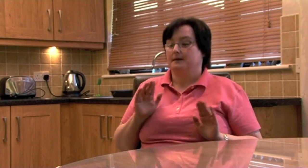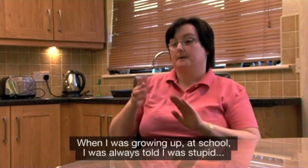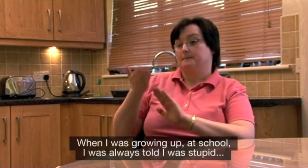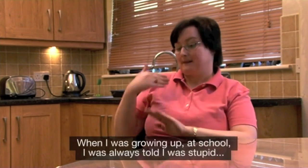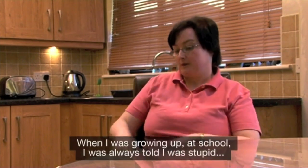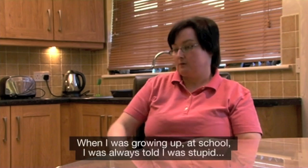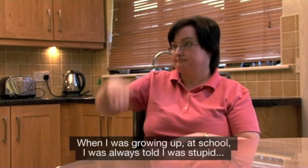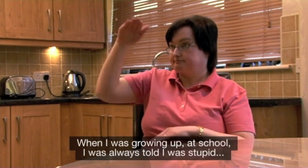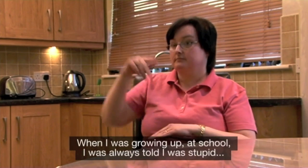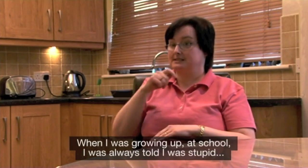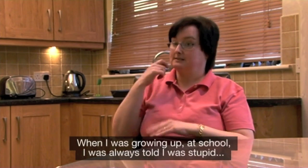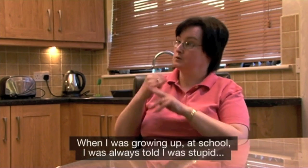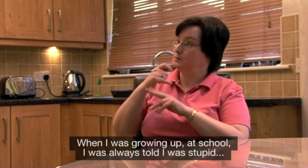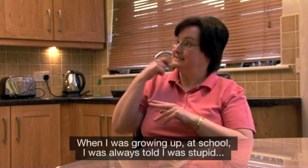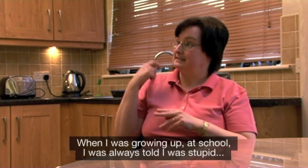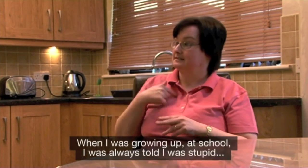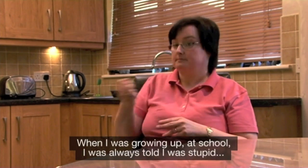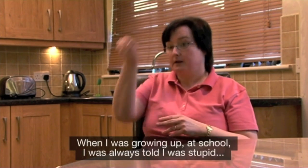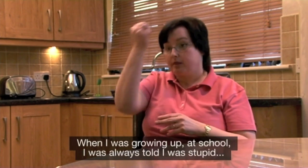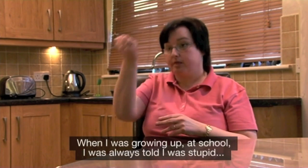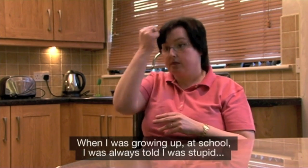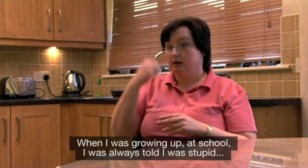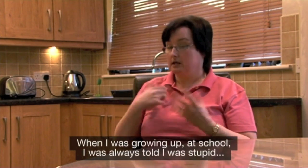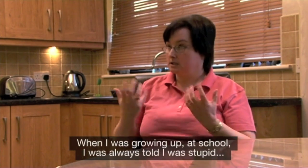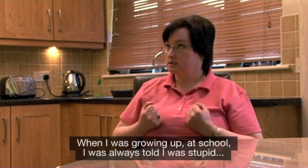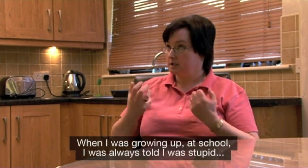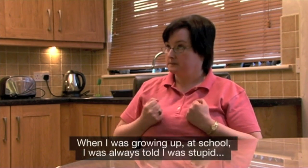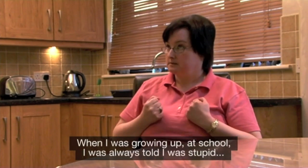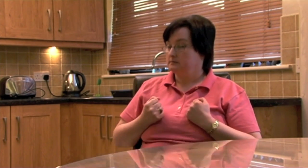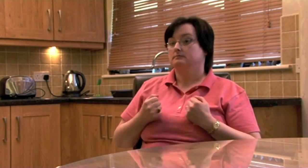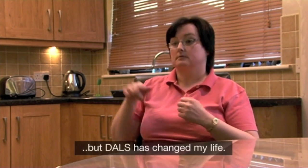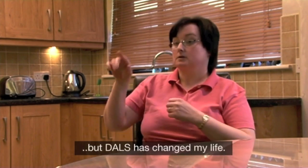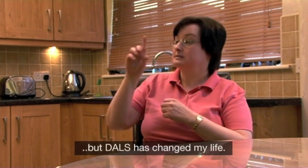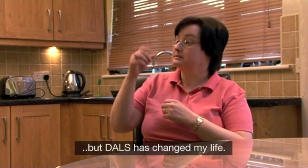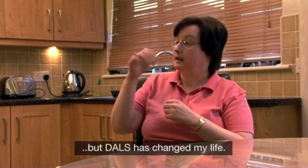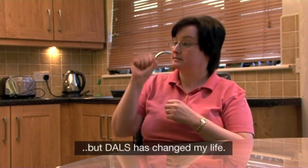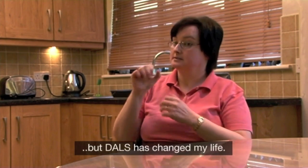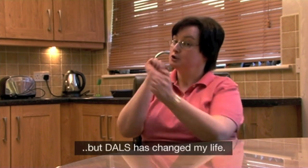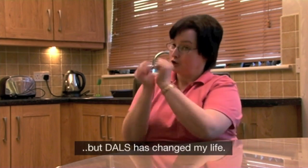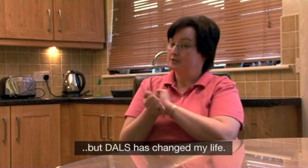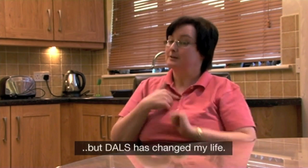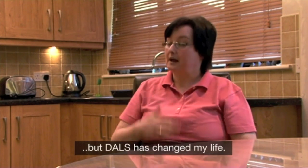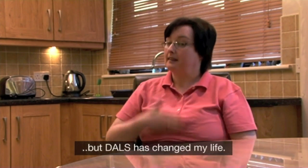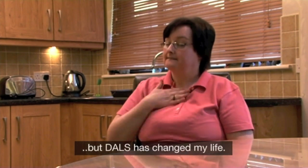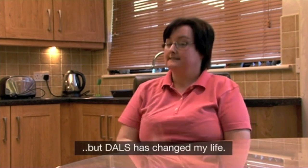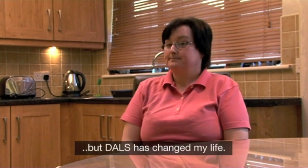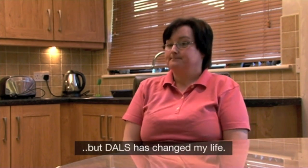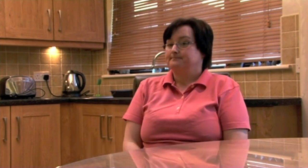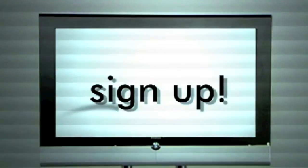When I was growing up, at school I was always told I was stupid. But DALS has changed my life.